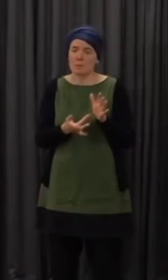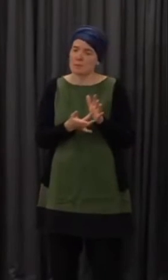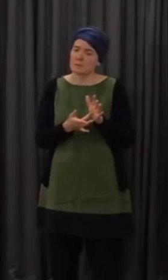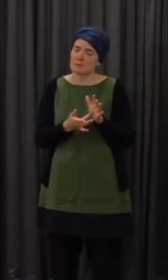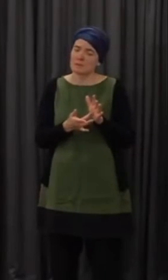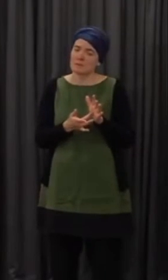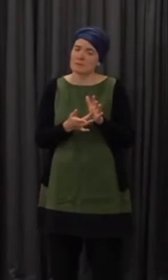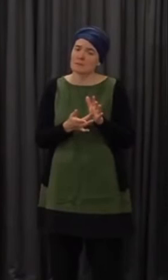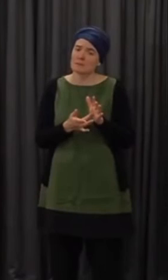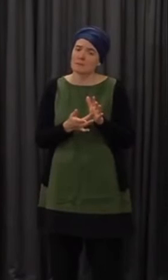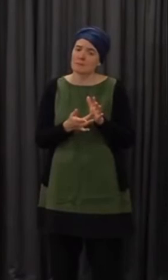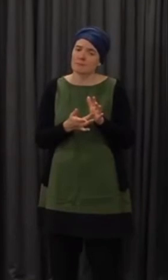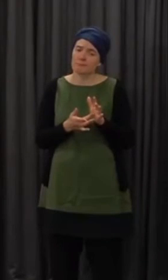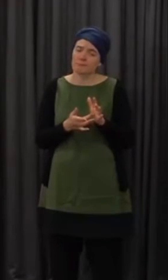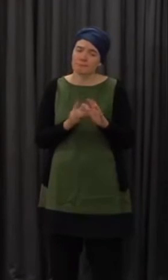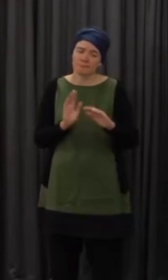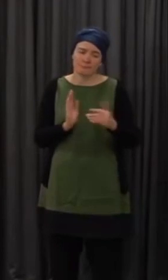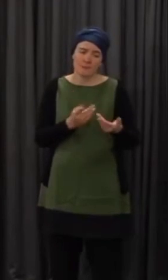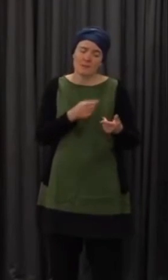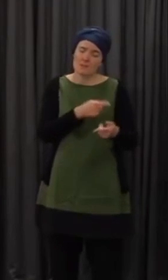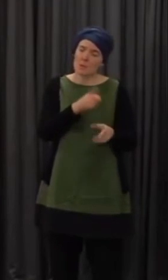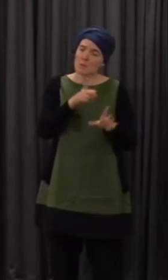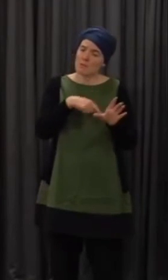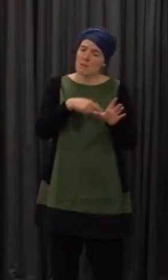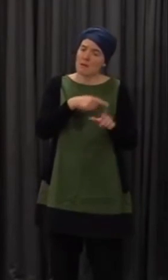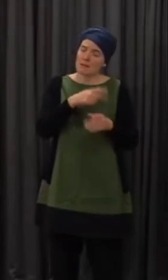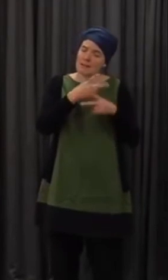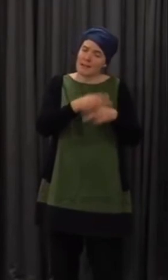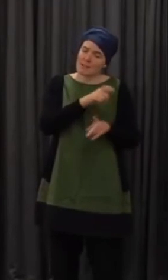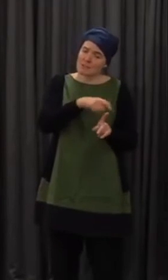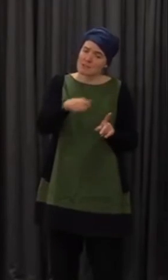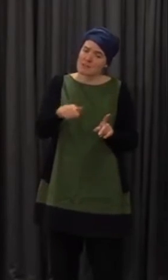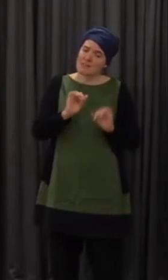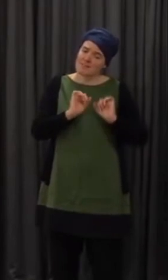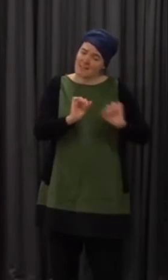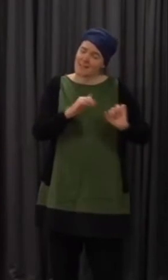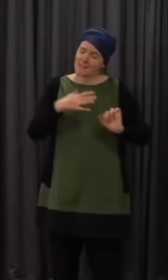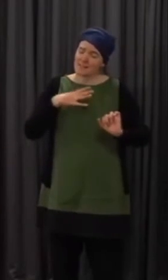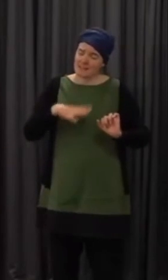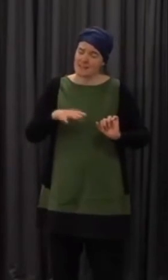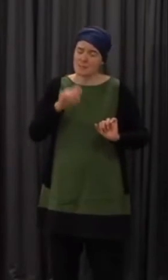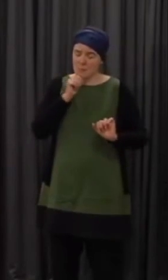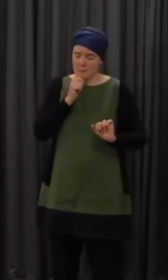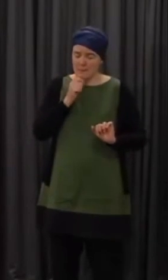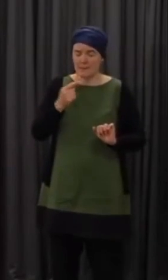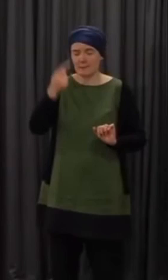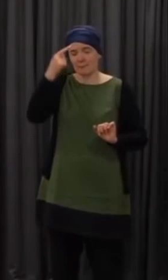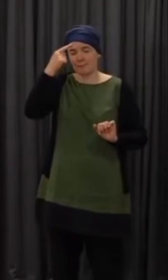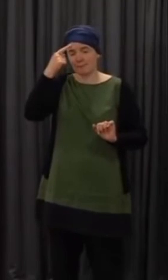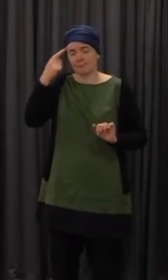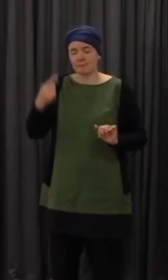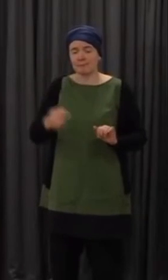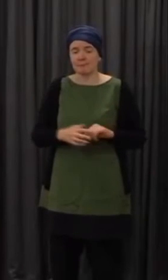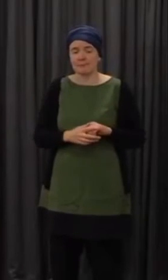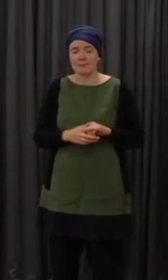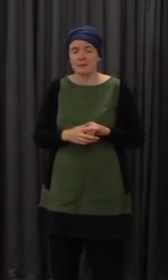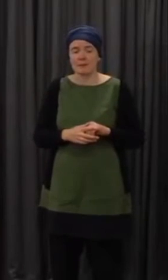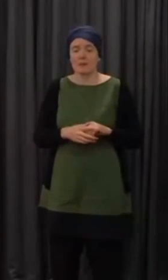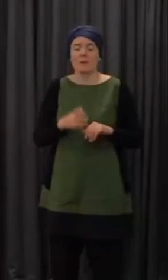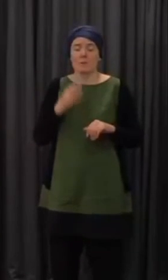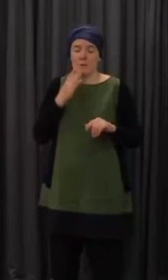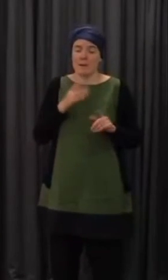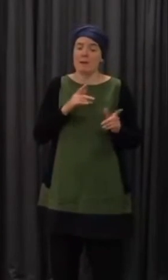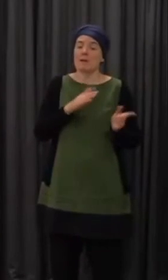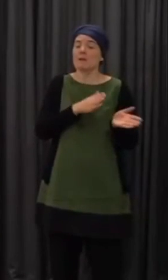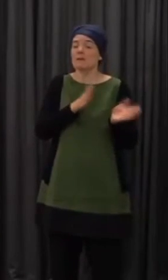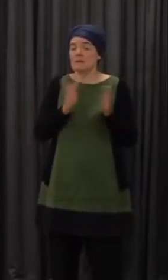have the needs of young carers in our mind when, and it's not now, but when we move to